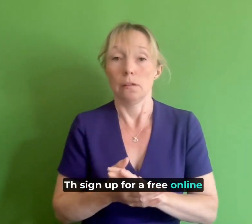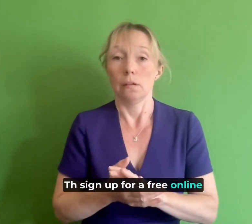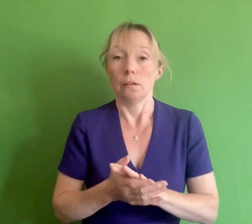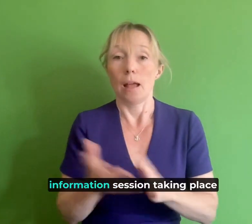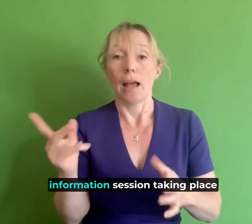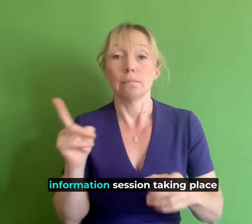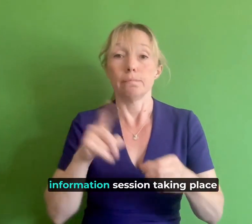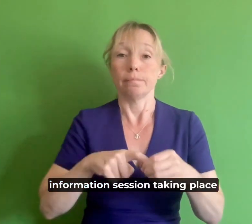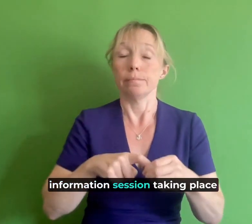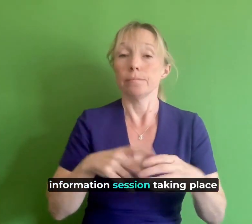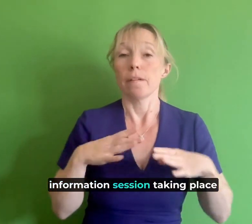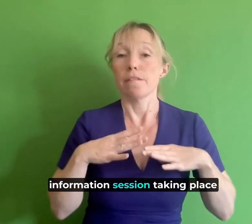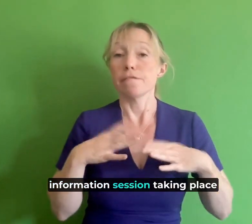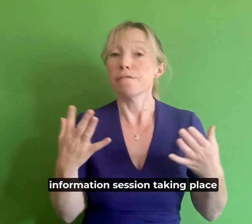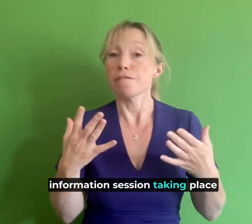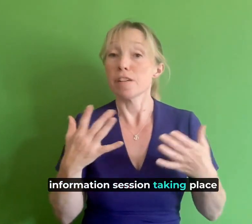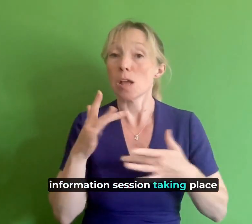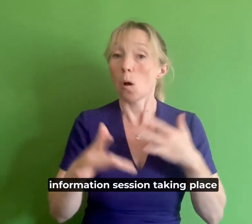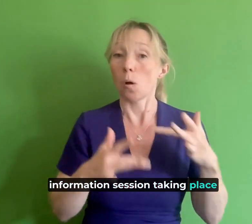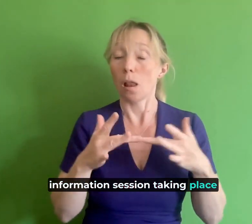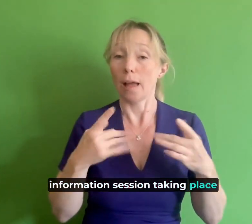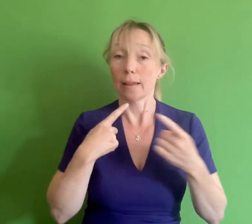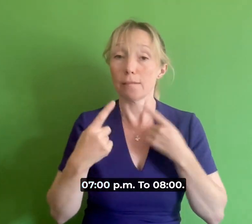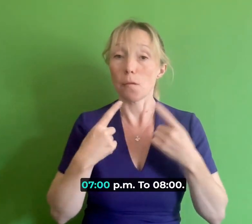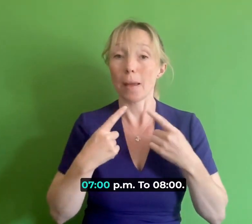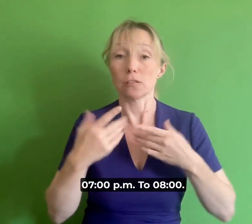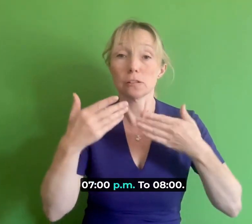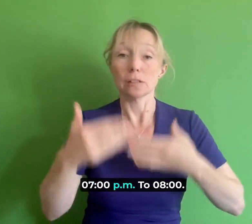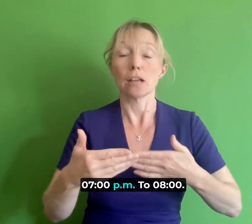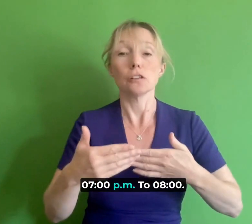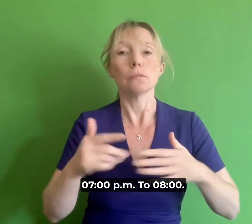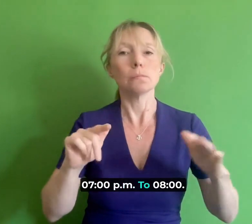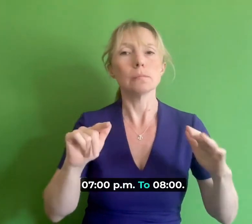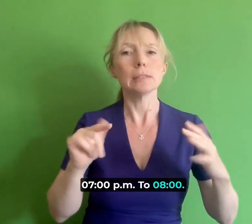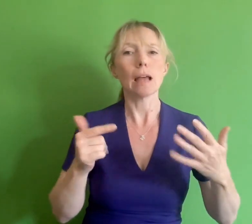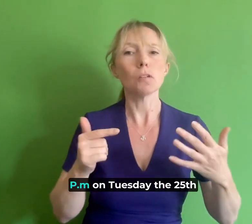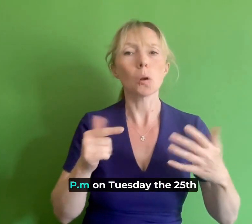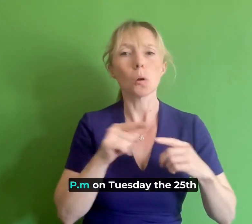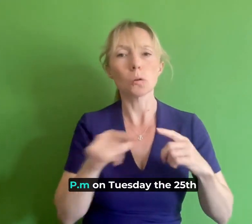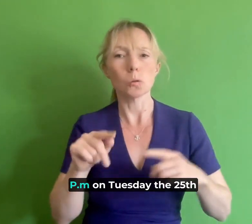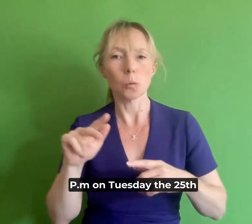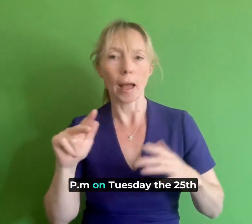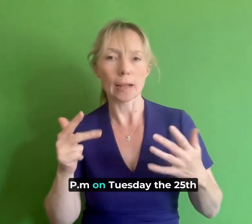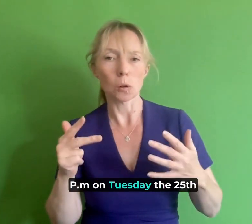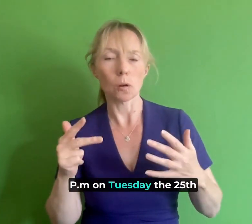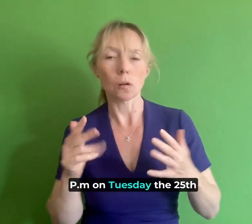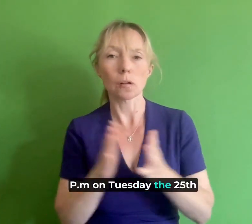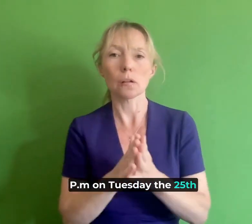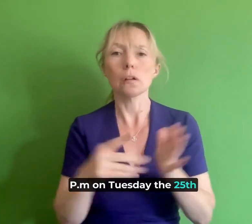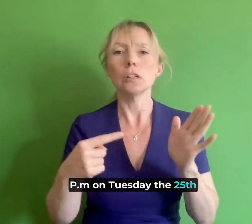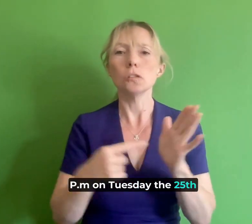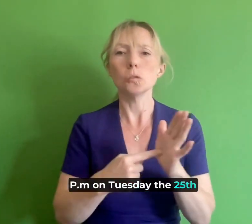online information session taking place 7 p.m. to 8 p.m. on Tuesday the 25th of